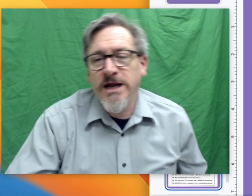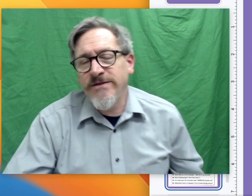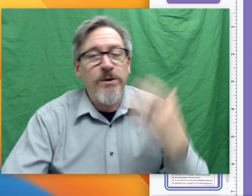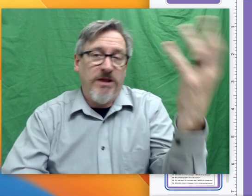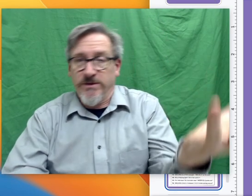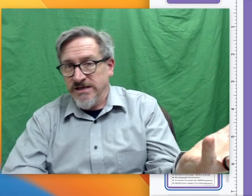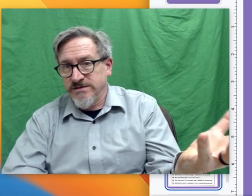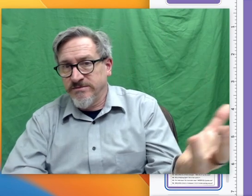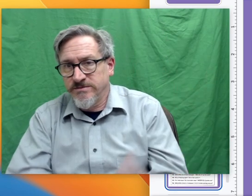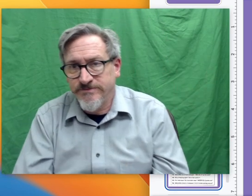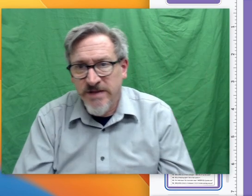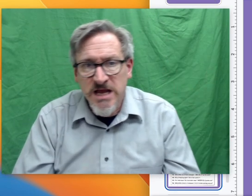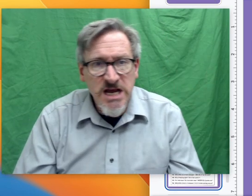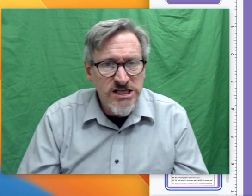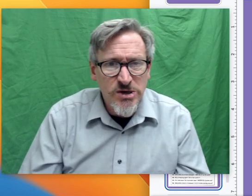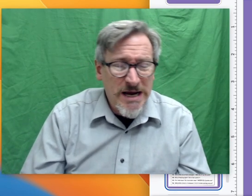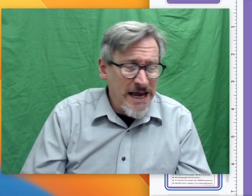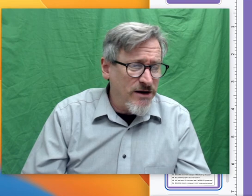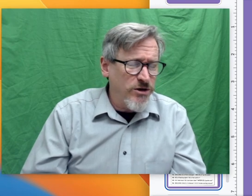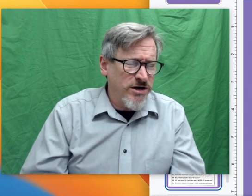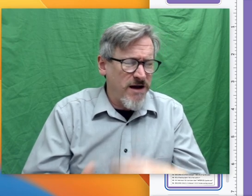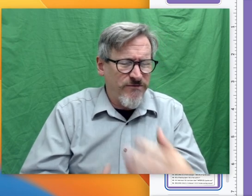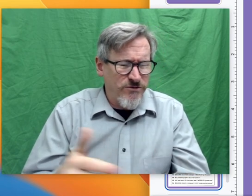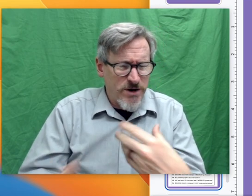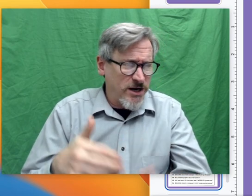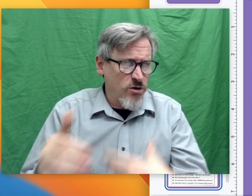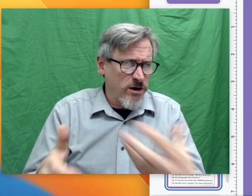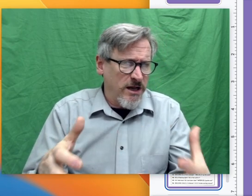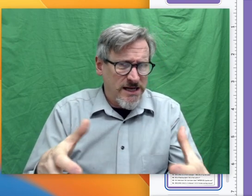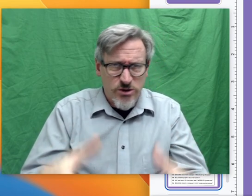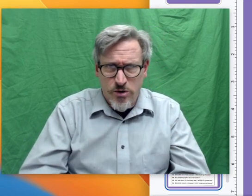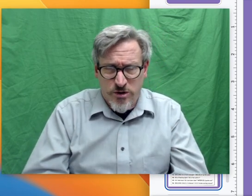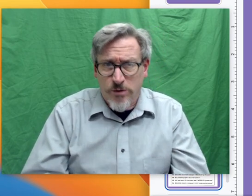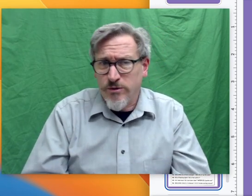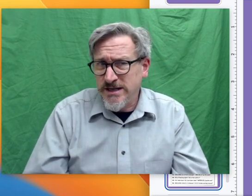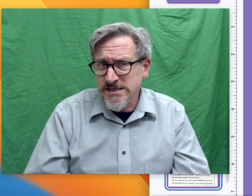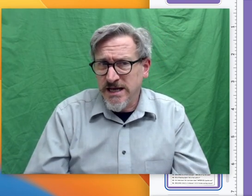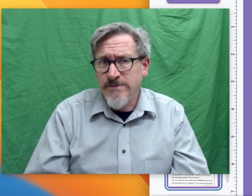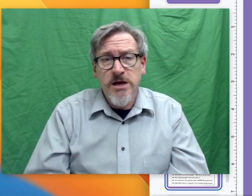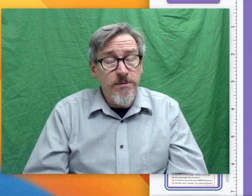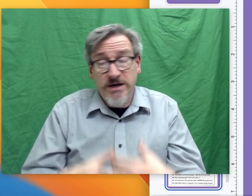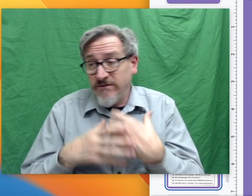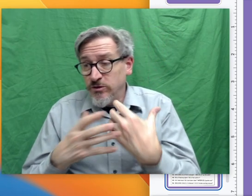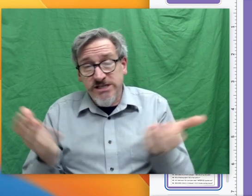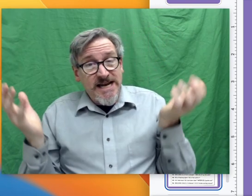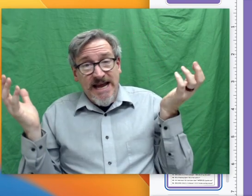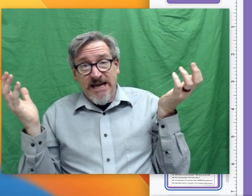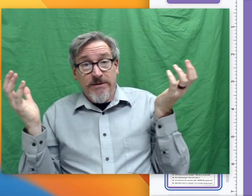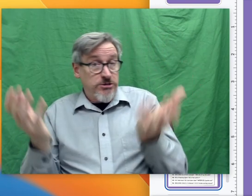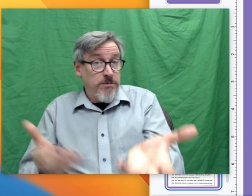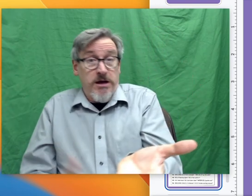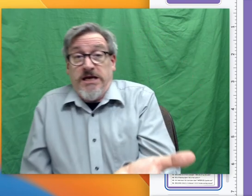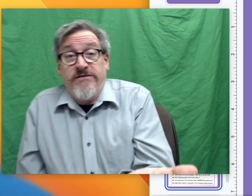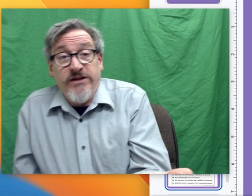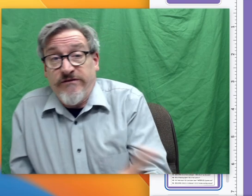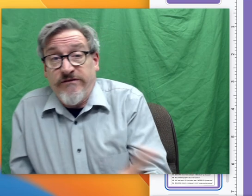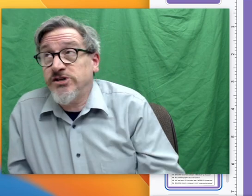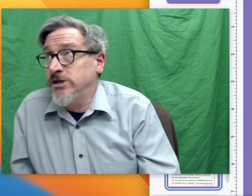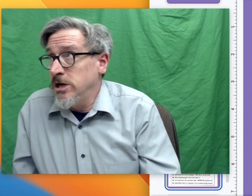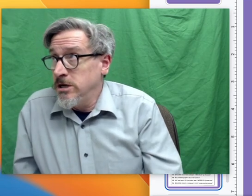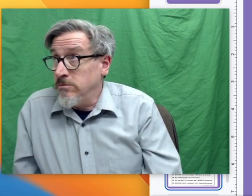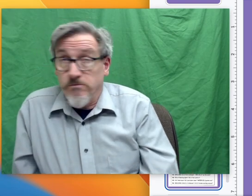And then we play with these. So again, I've tried in class to incorporate these a lot. But if you just take any image, even if